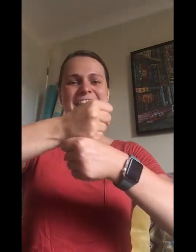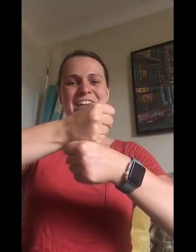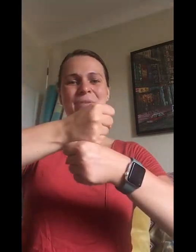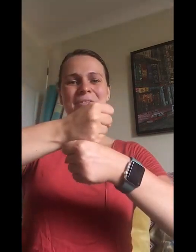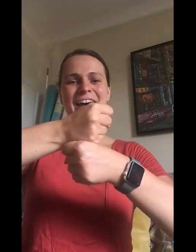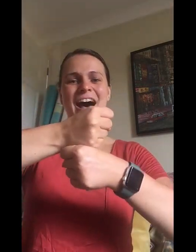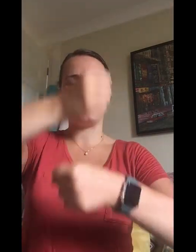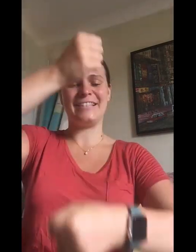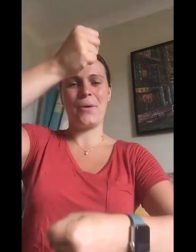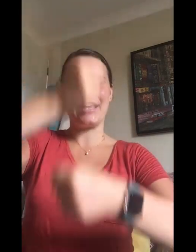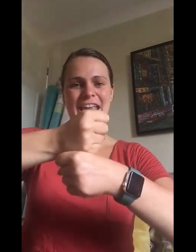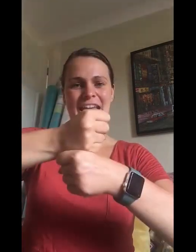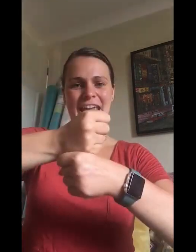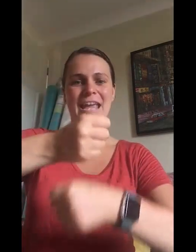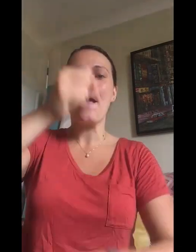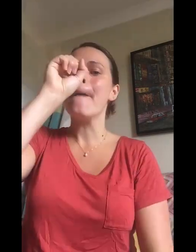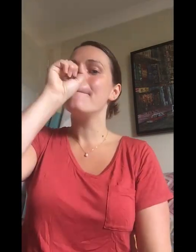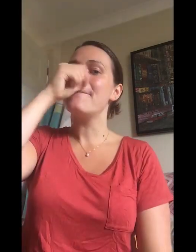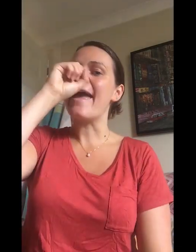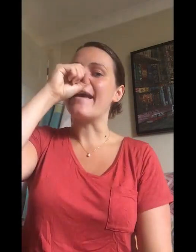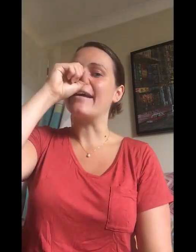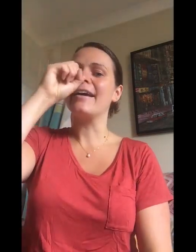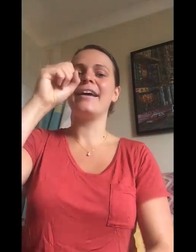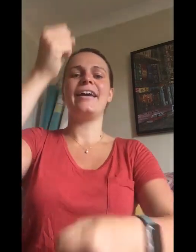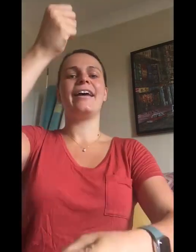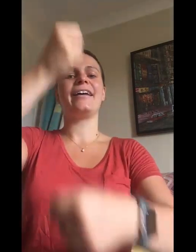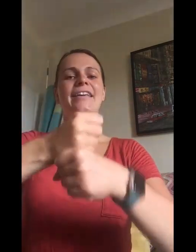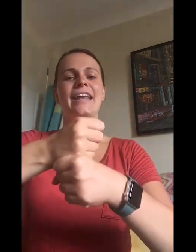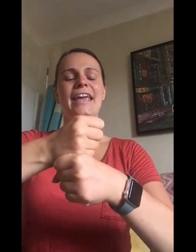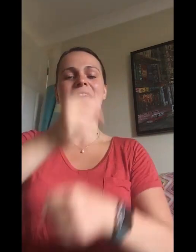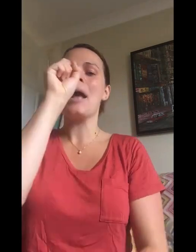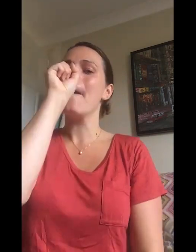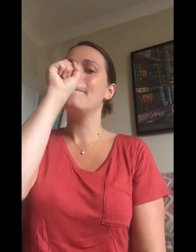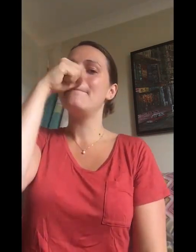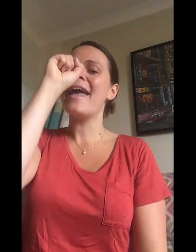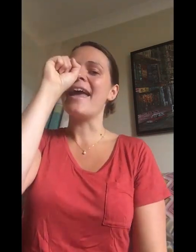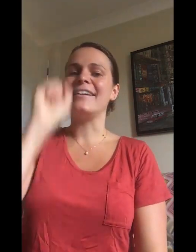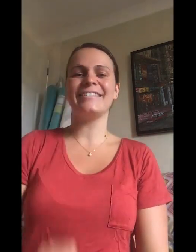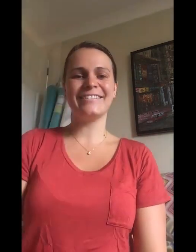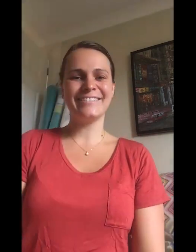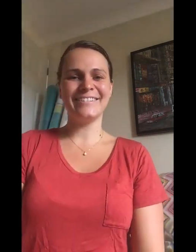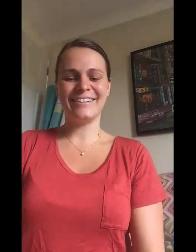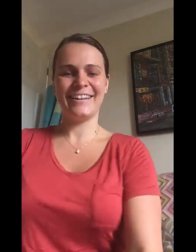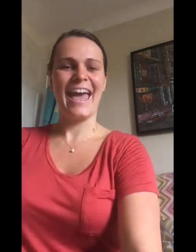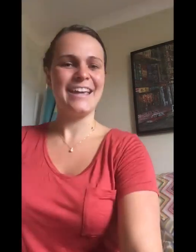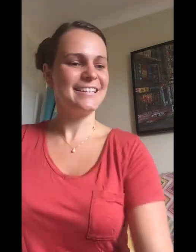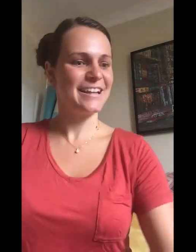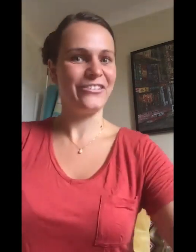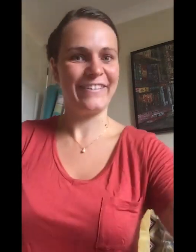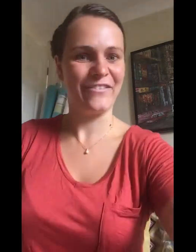G, well done. So guinea pig. Guinea pig. Okay, so there's another one there for